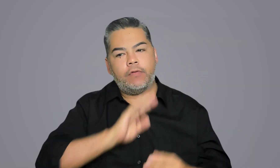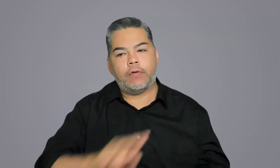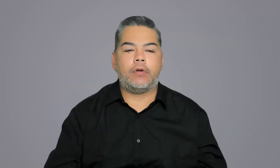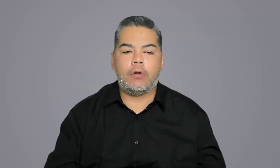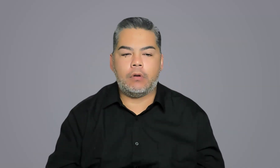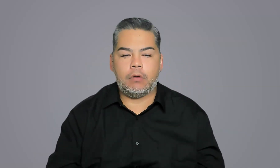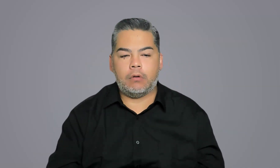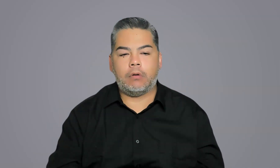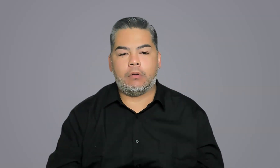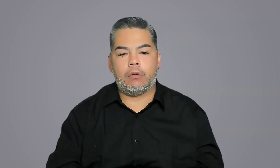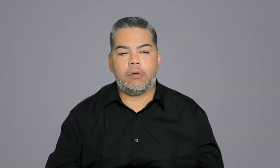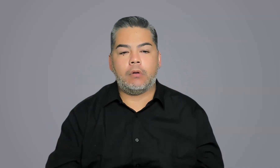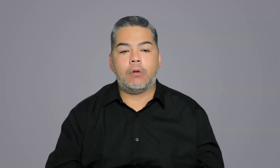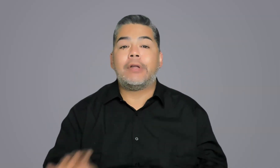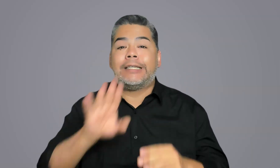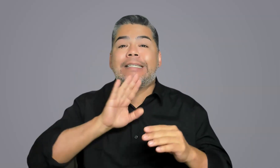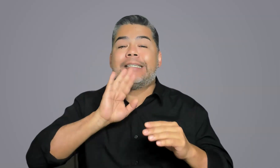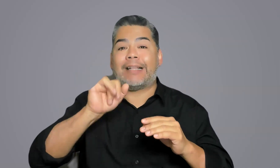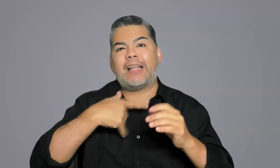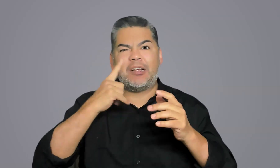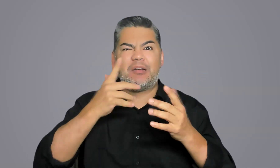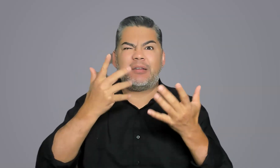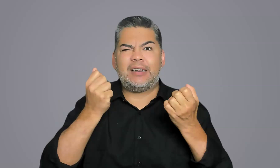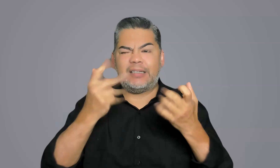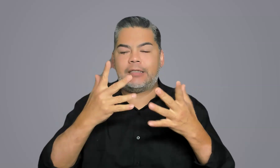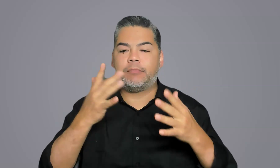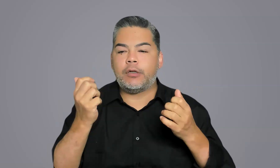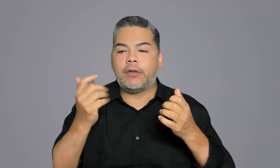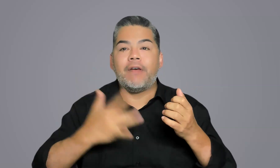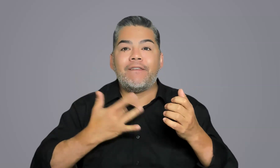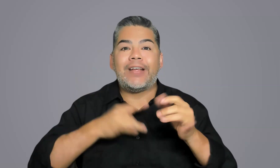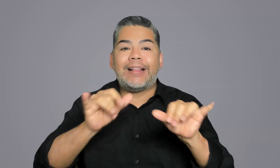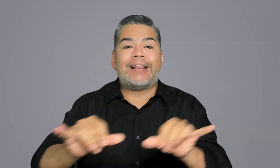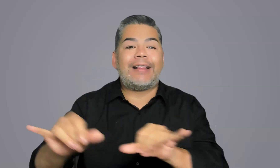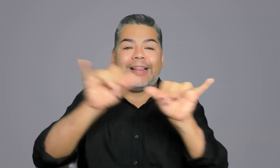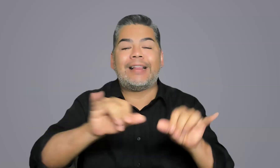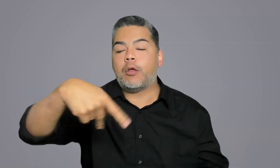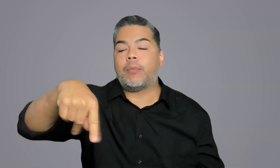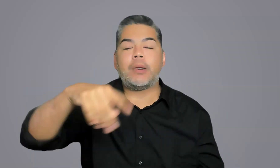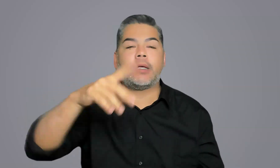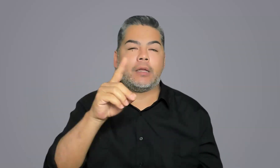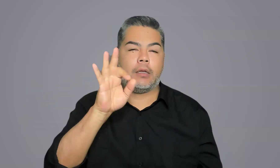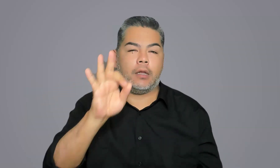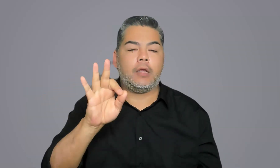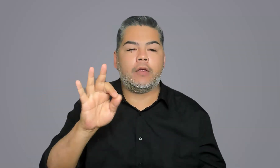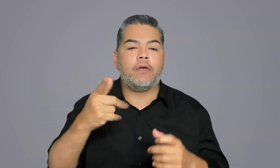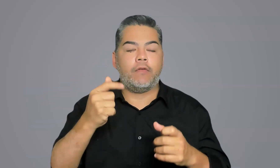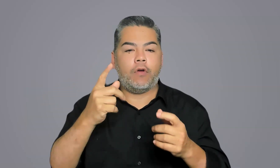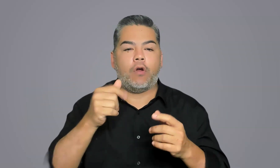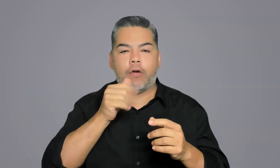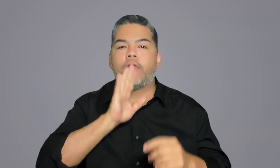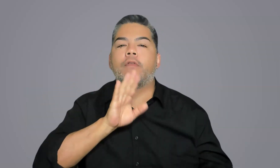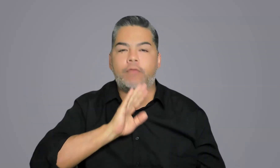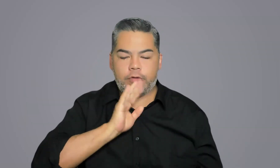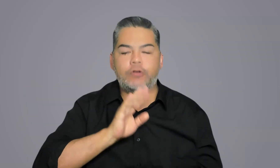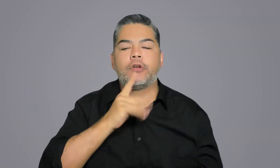common feeling among those who do use assistive technology, that PDFs often aren't checked for accessibility or aren't made accessible,